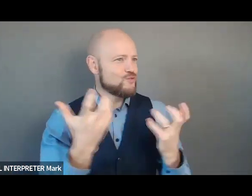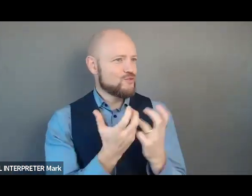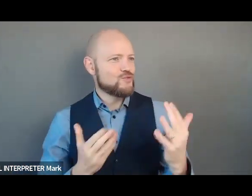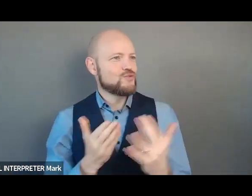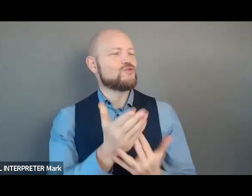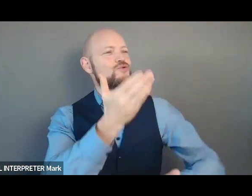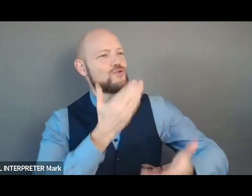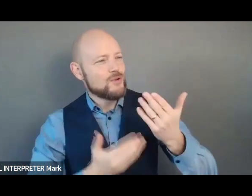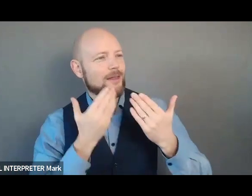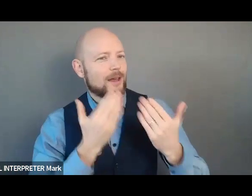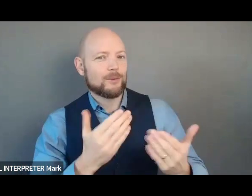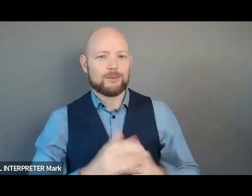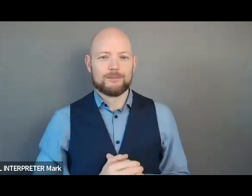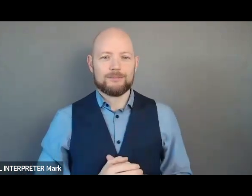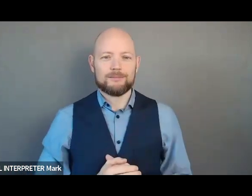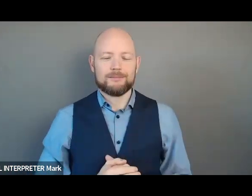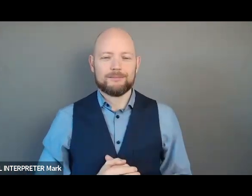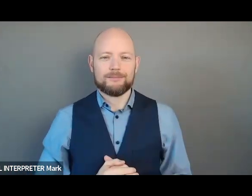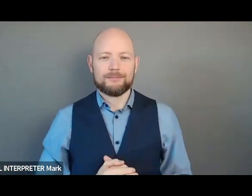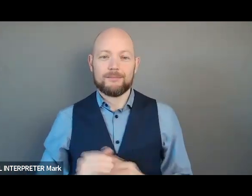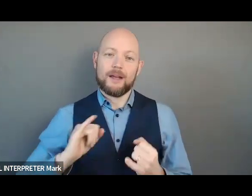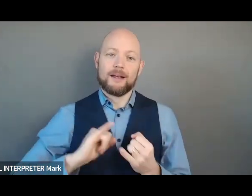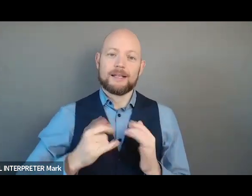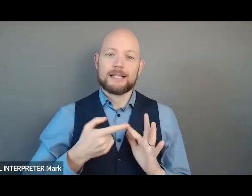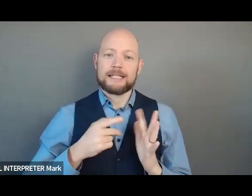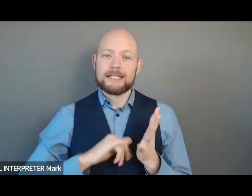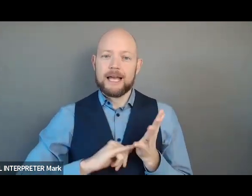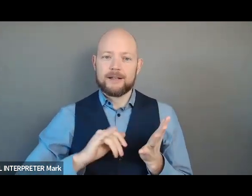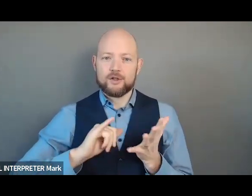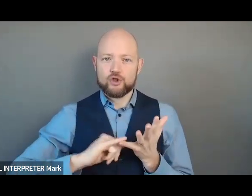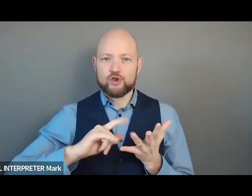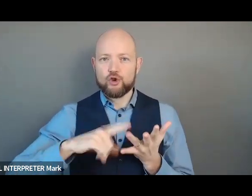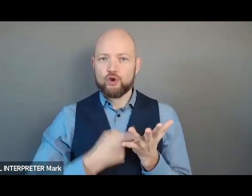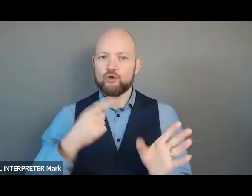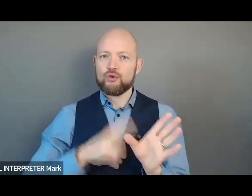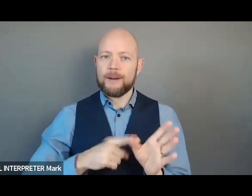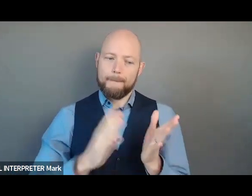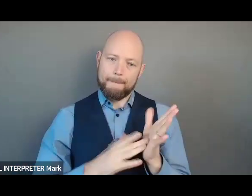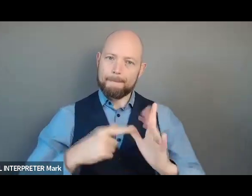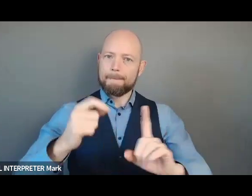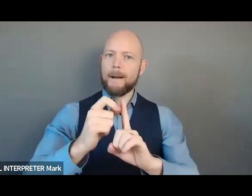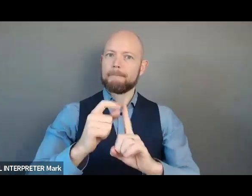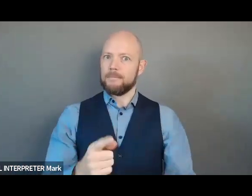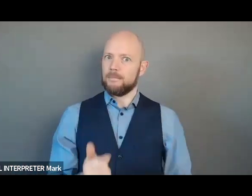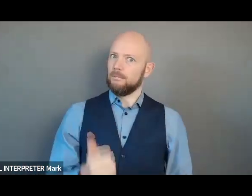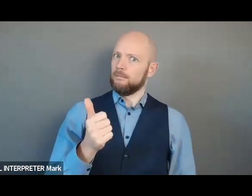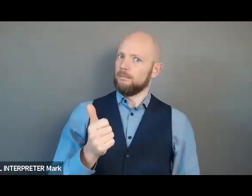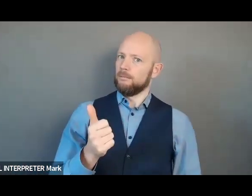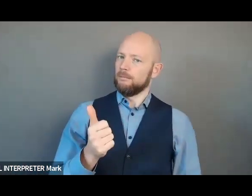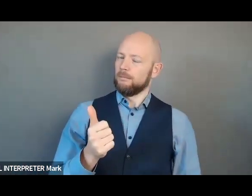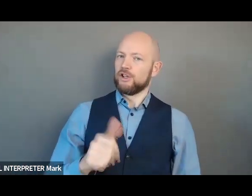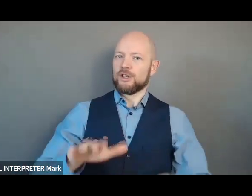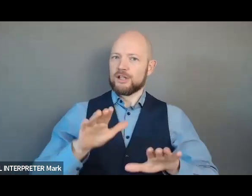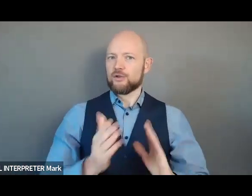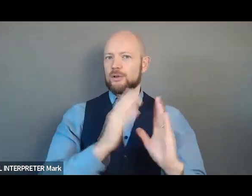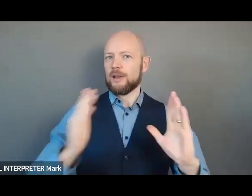rules. Sensory maps is something else that's really coming through. And I know the National Library of Scotland has done a lot of kind of